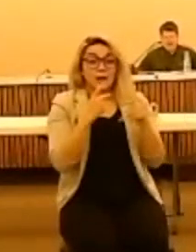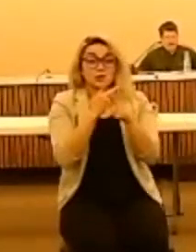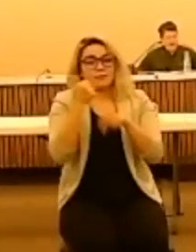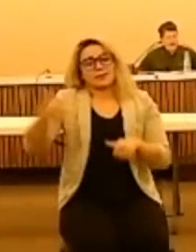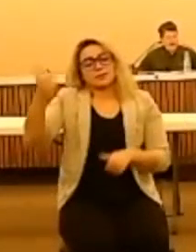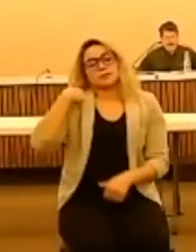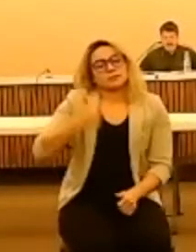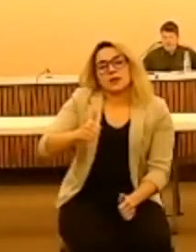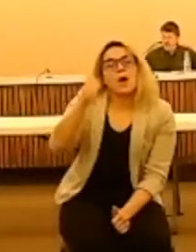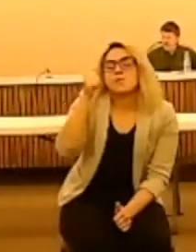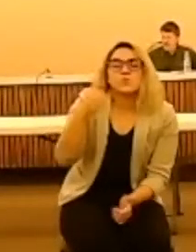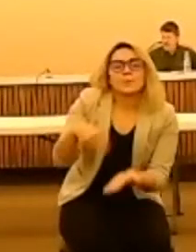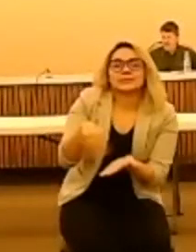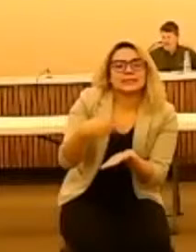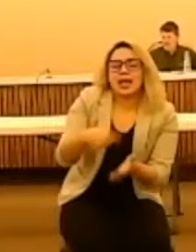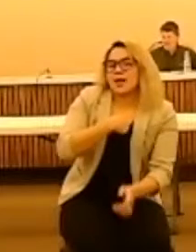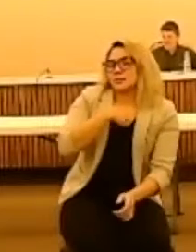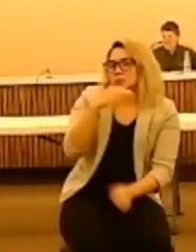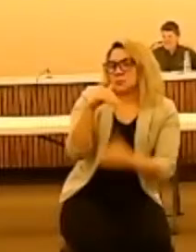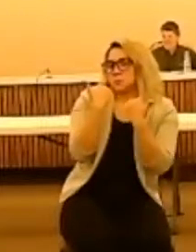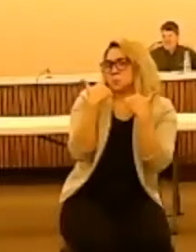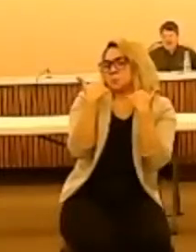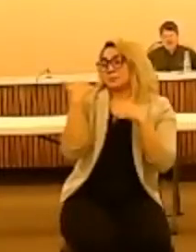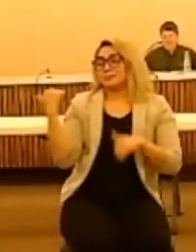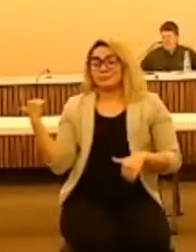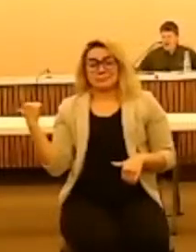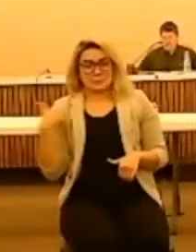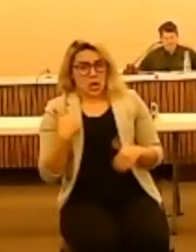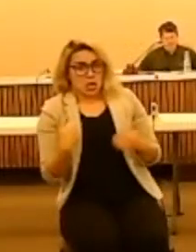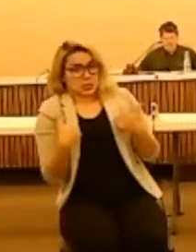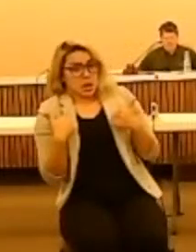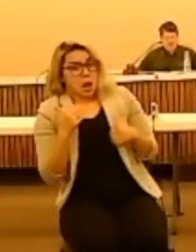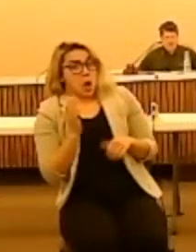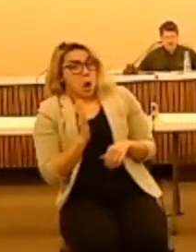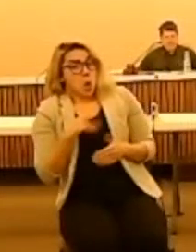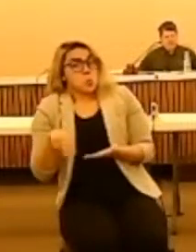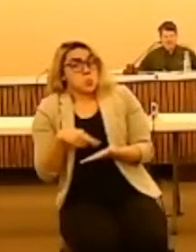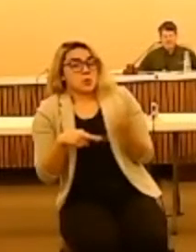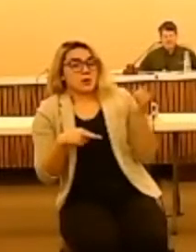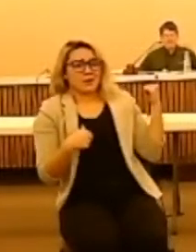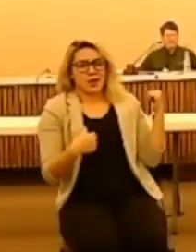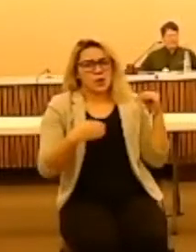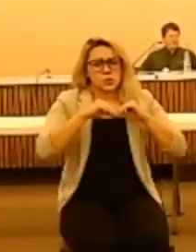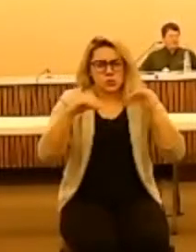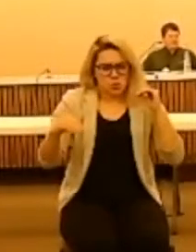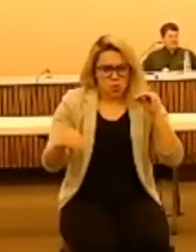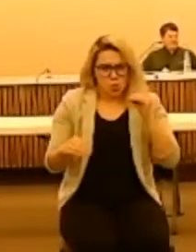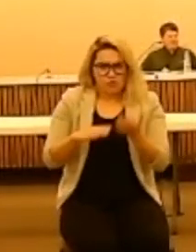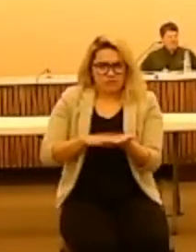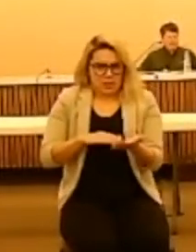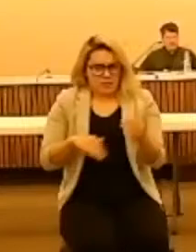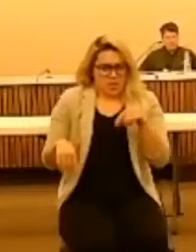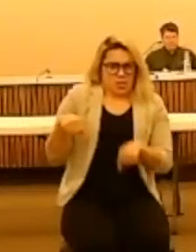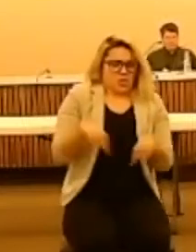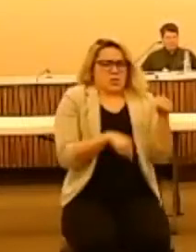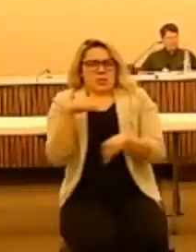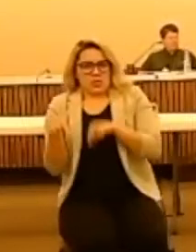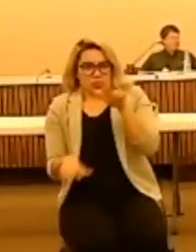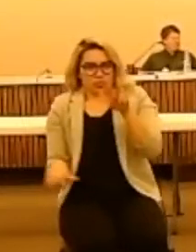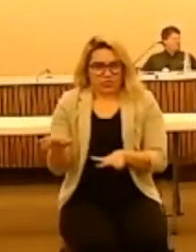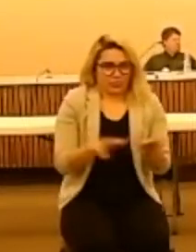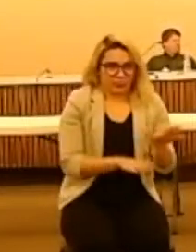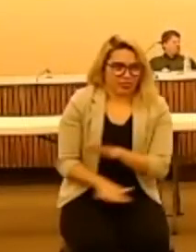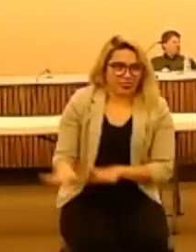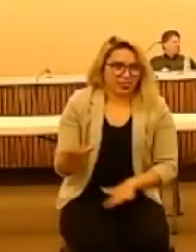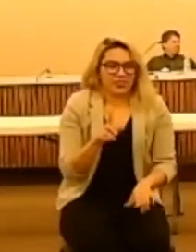I I did it when I was much younger, but. I have no rhythm whatsoever. The